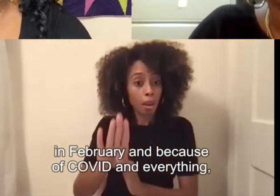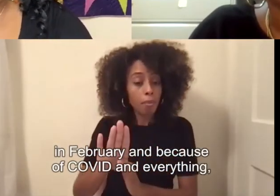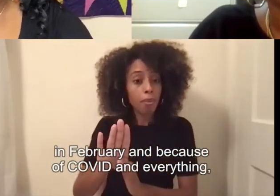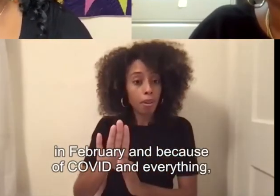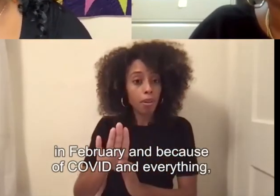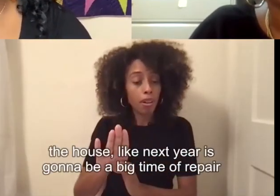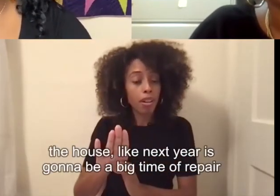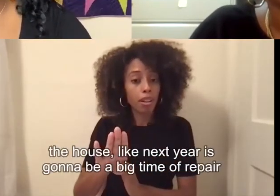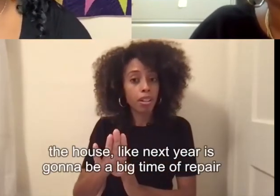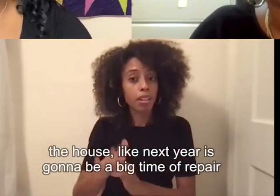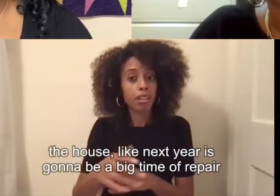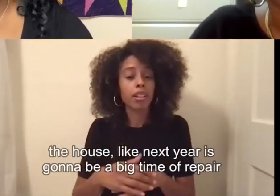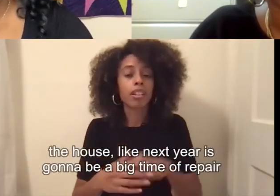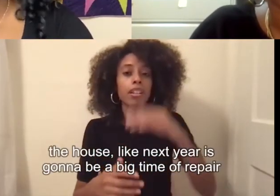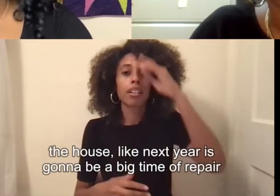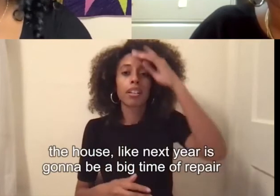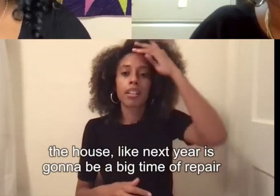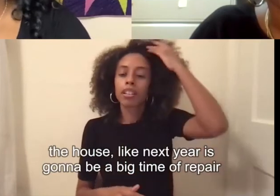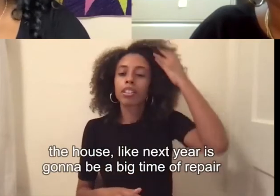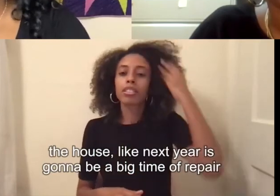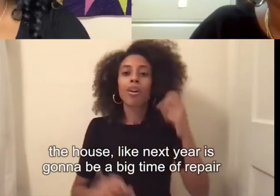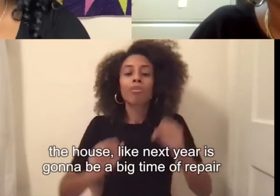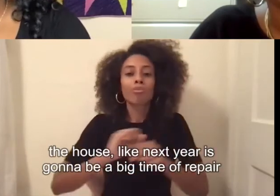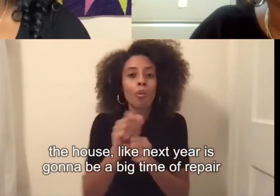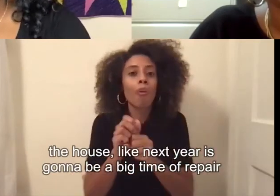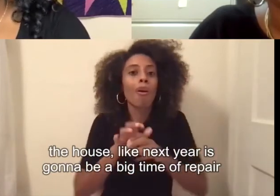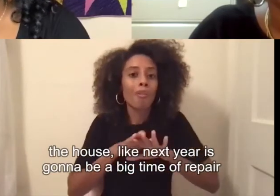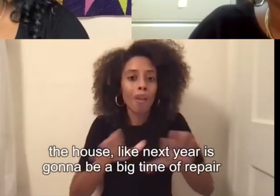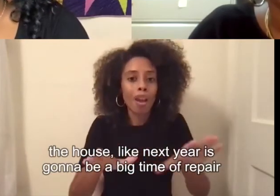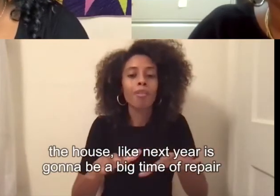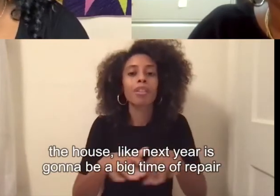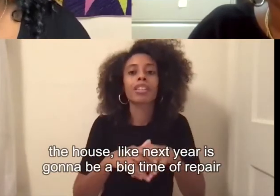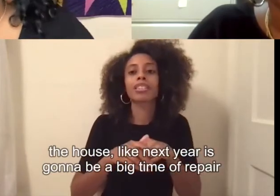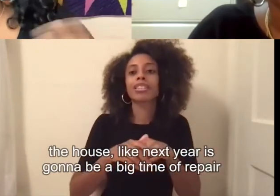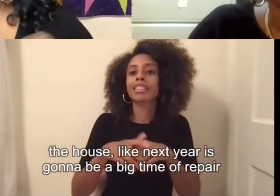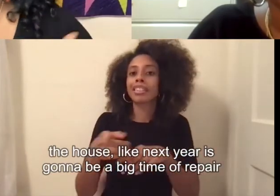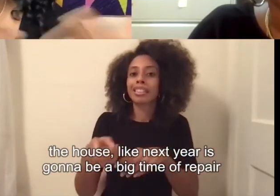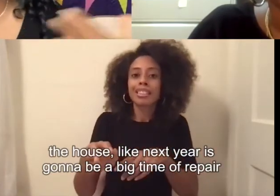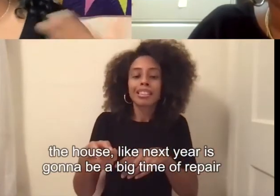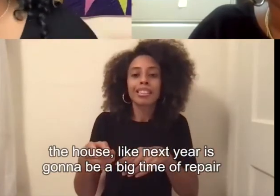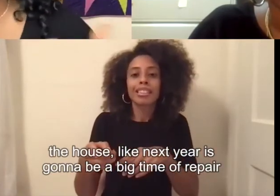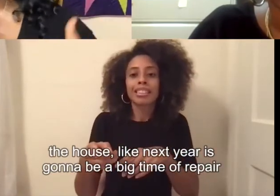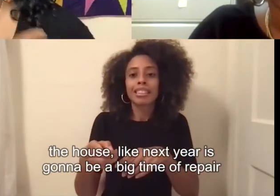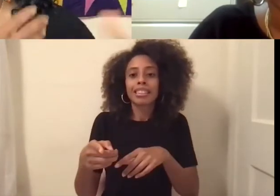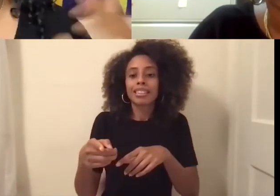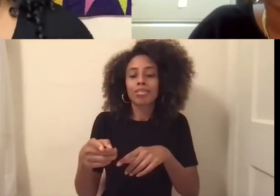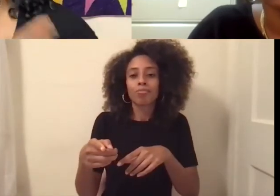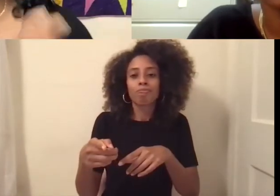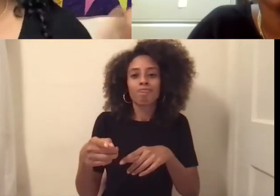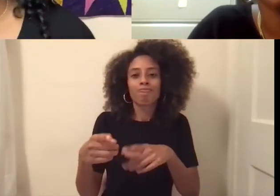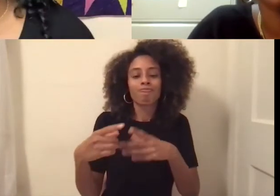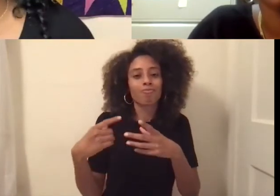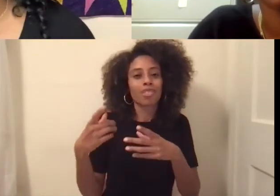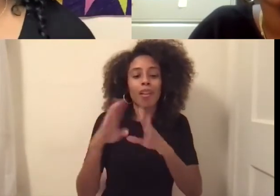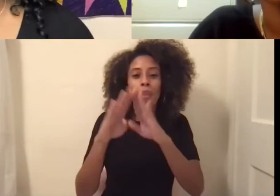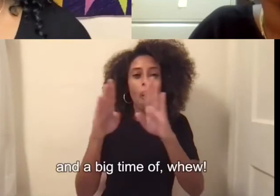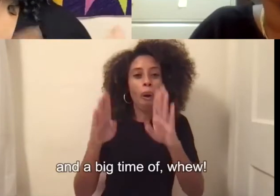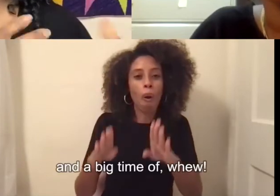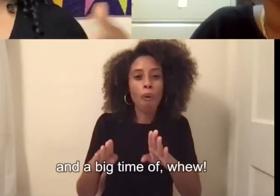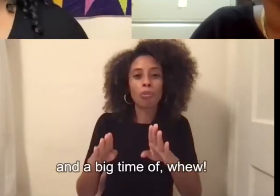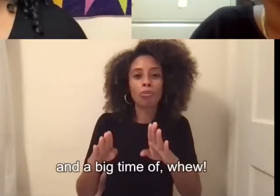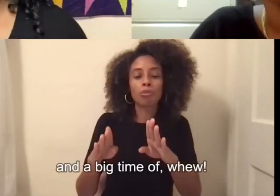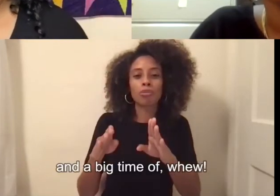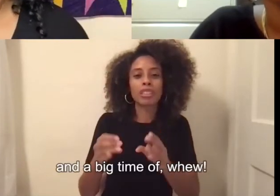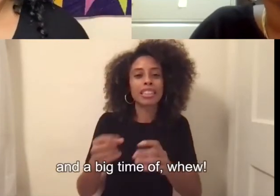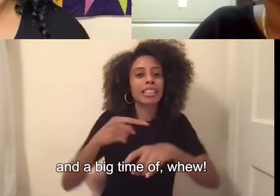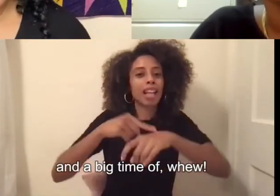everything, the house is next year is going to be a big time of repair and a